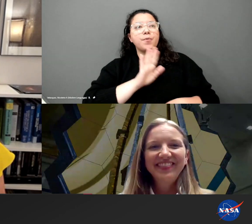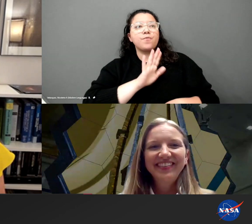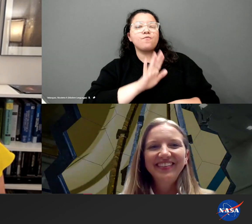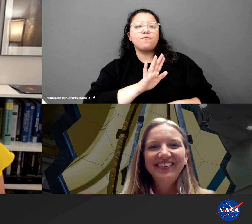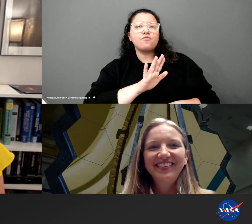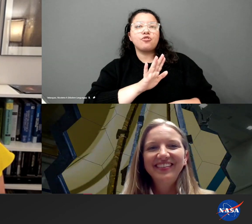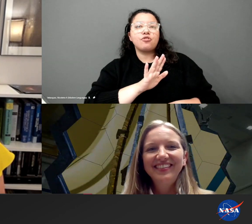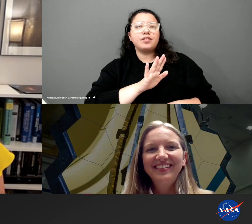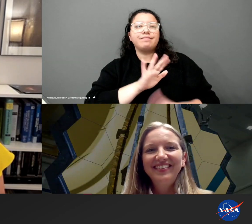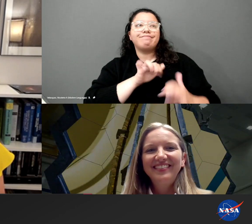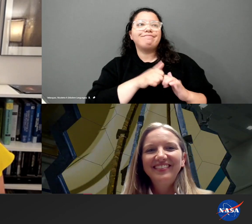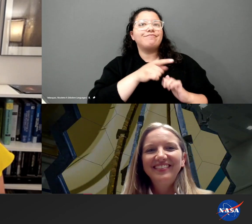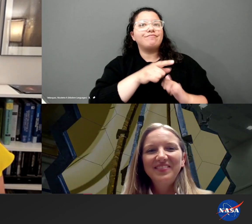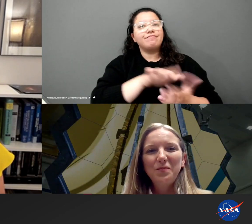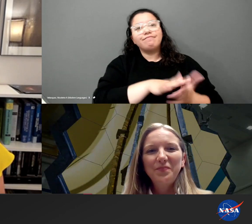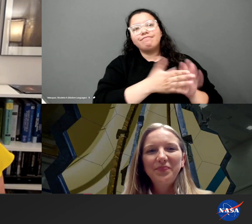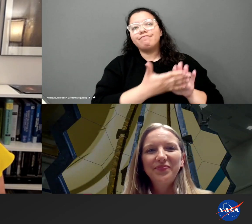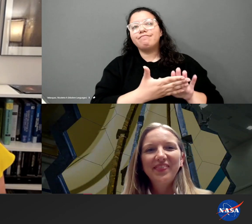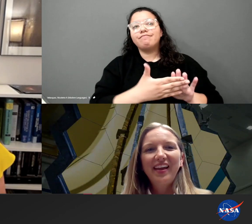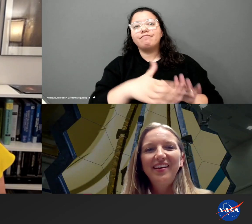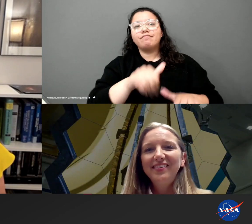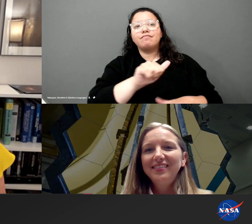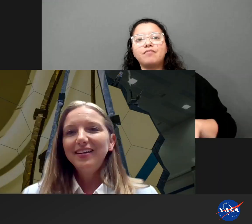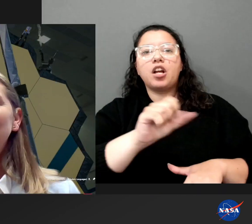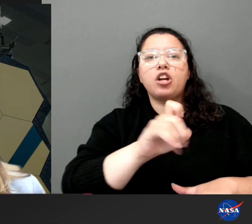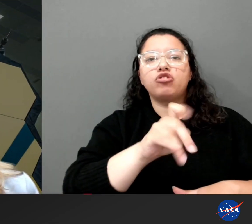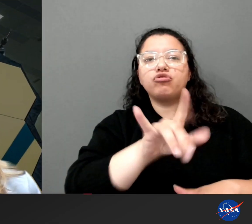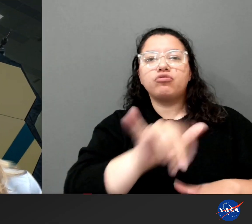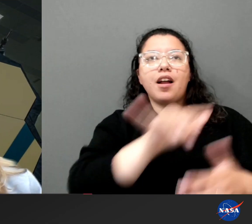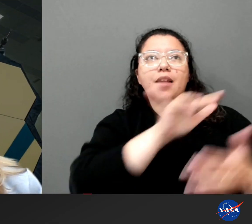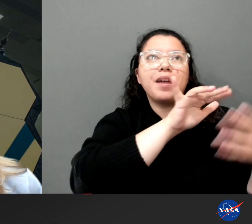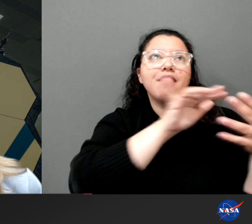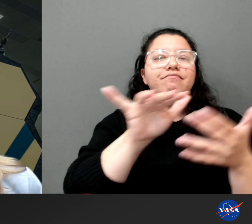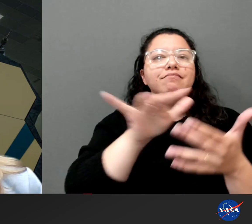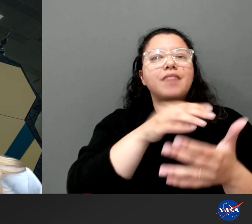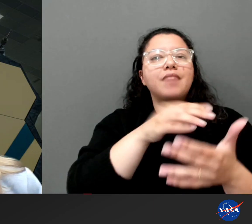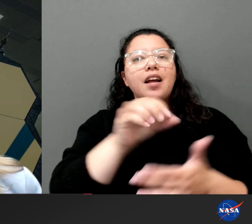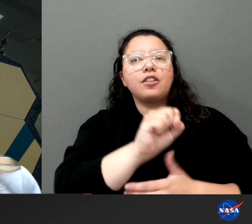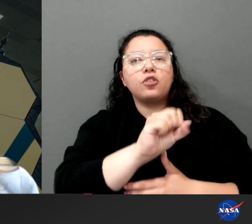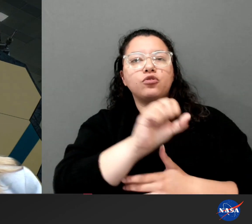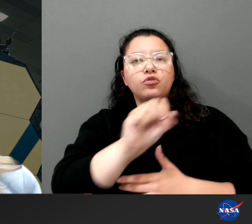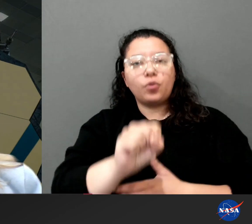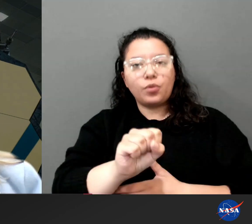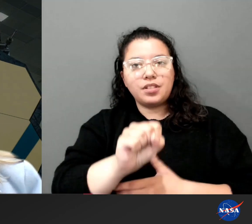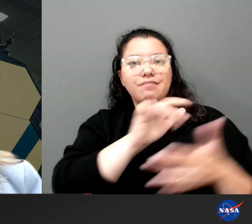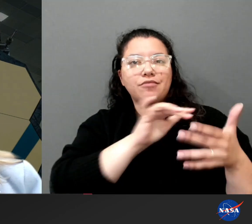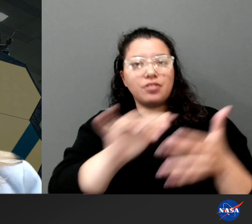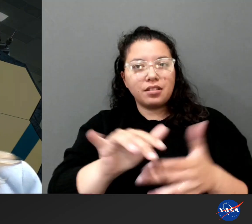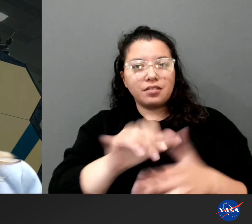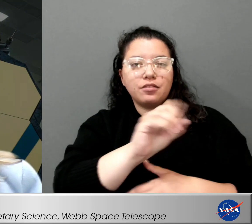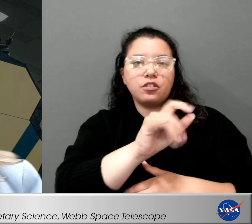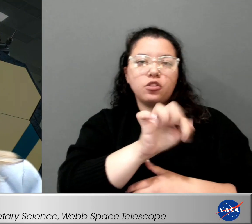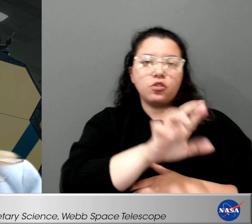towards astronomy and solar system astronomy? Absolutely. So I grew